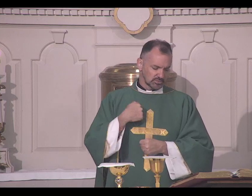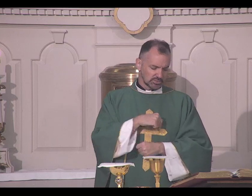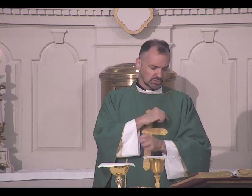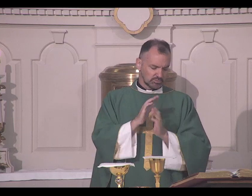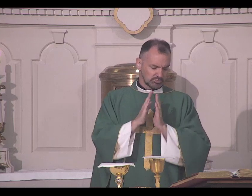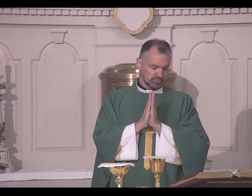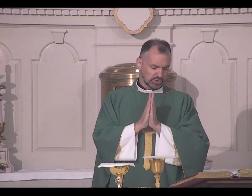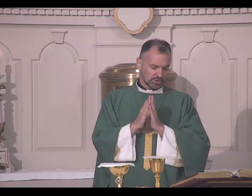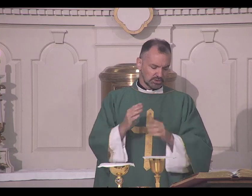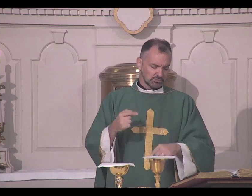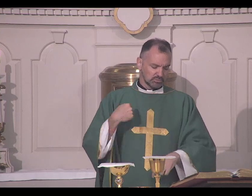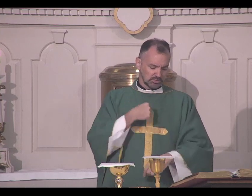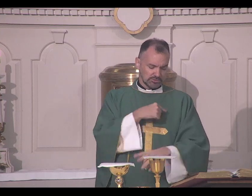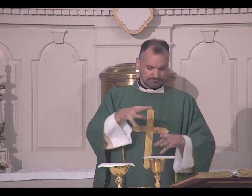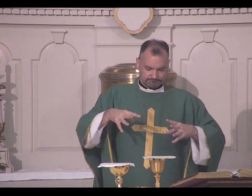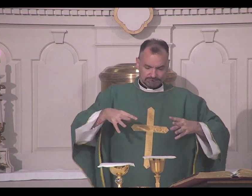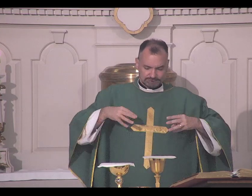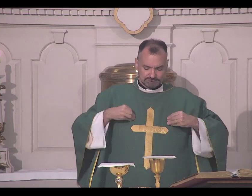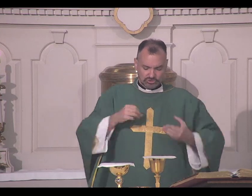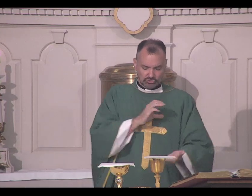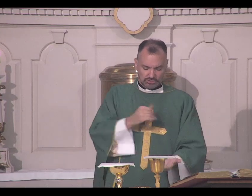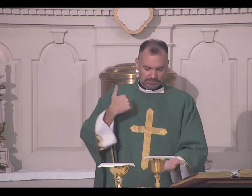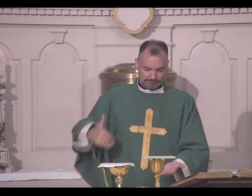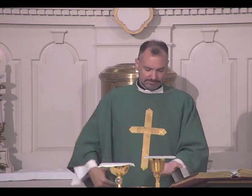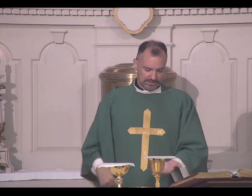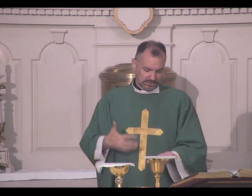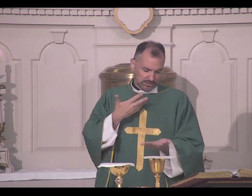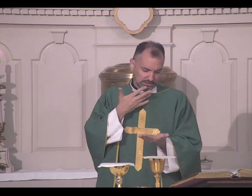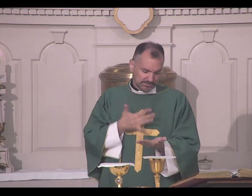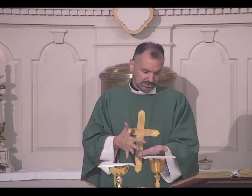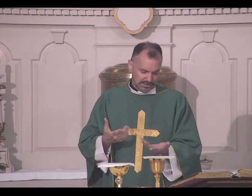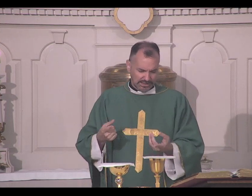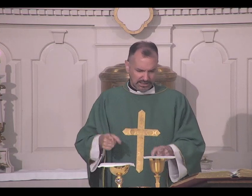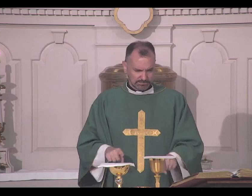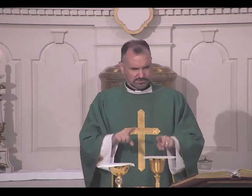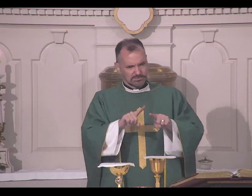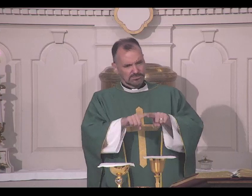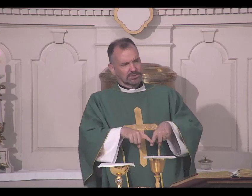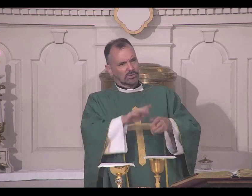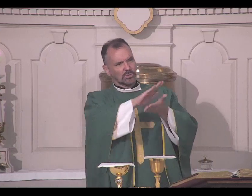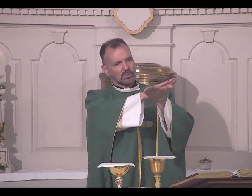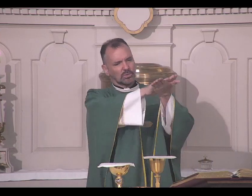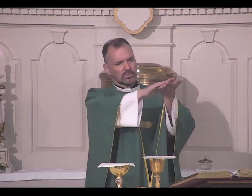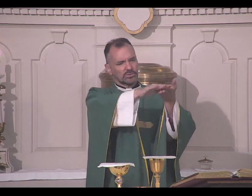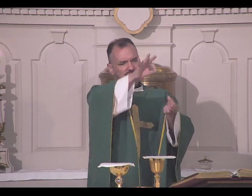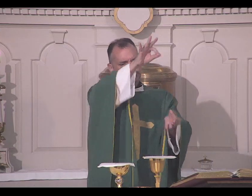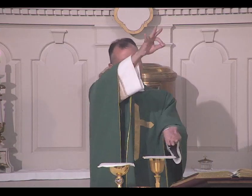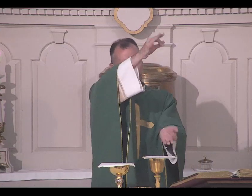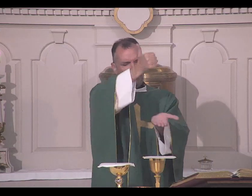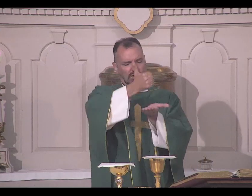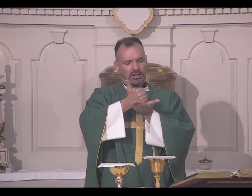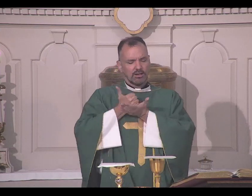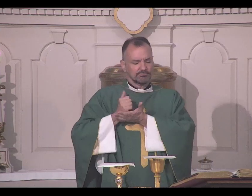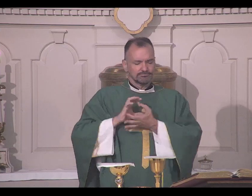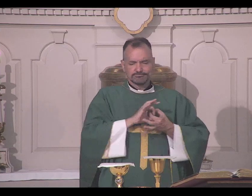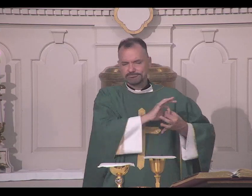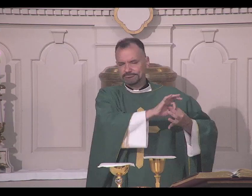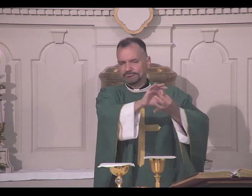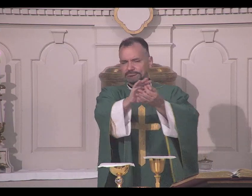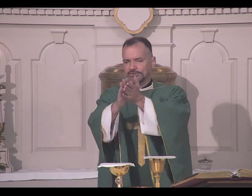Humbly, we pray that partaking of the body and blood of Christ, we may be gathered into one by